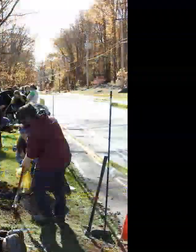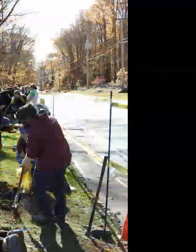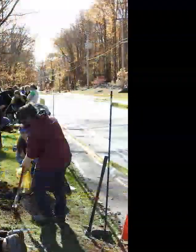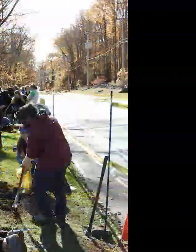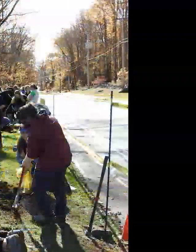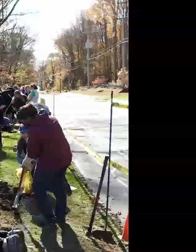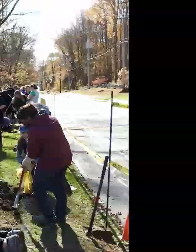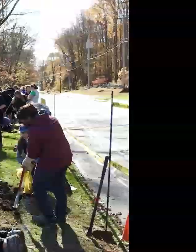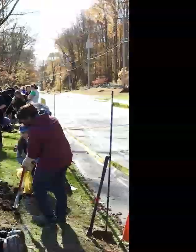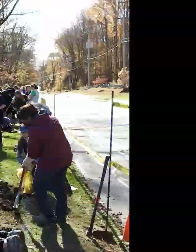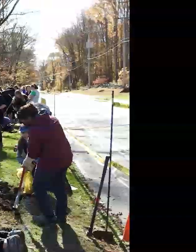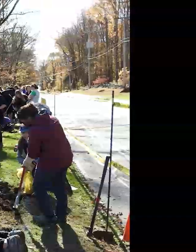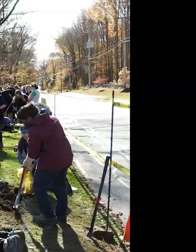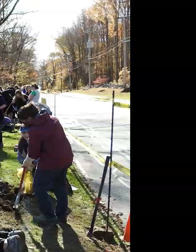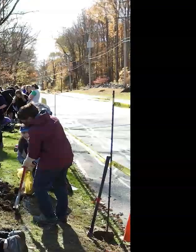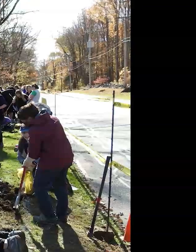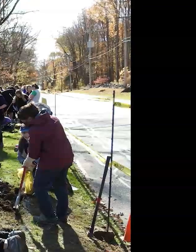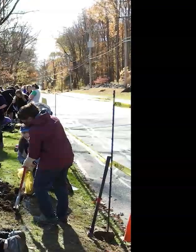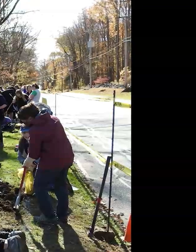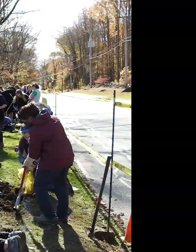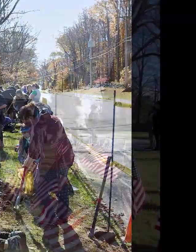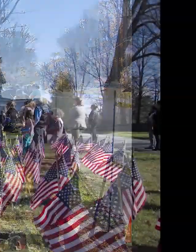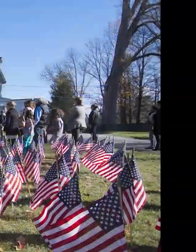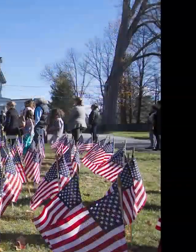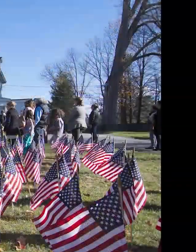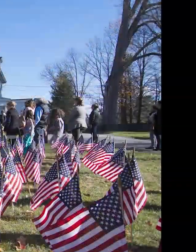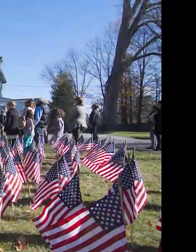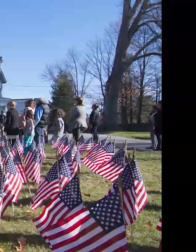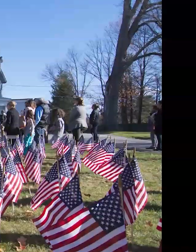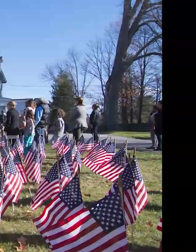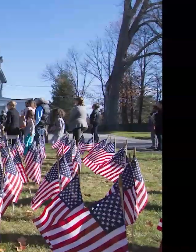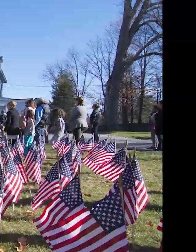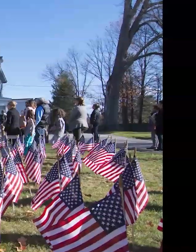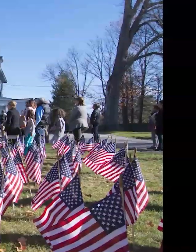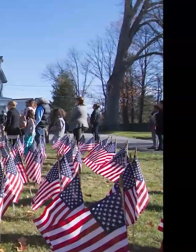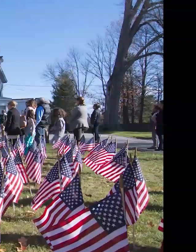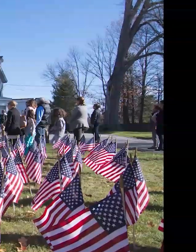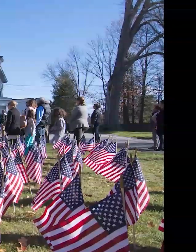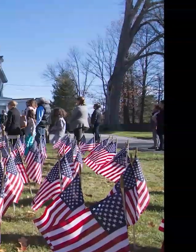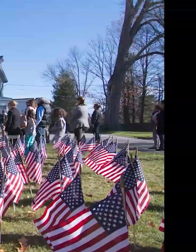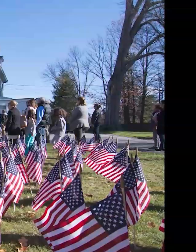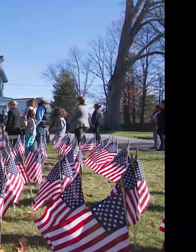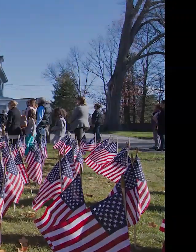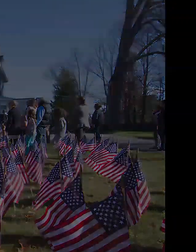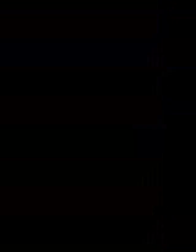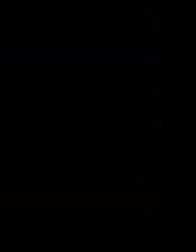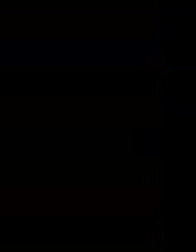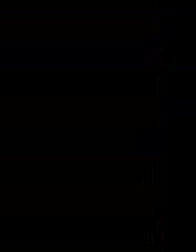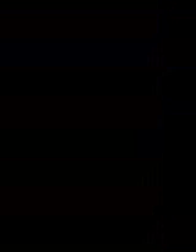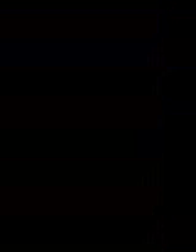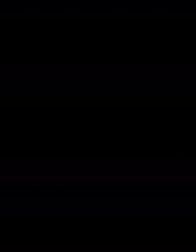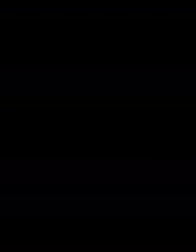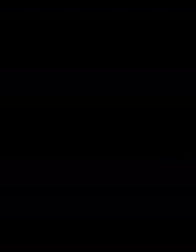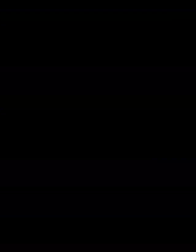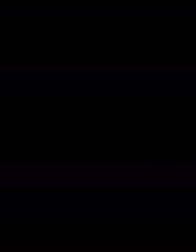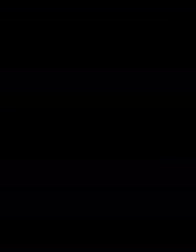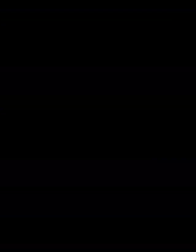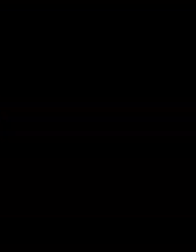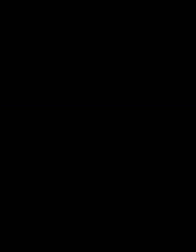amazing Katona-Lewisboro School District. And the town loves our open space. We have multiple